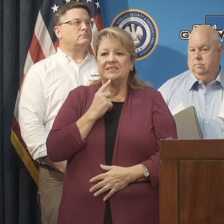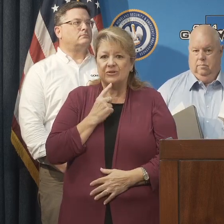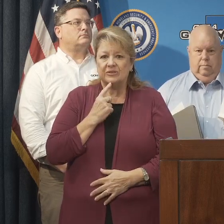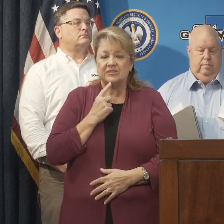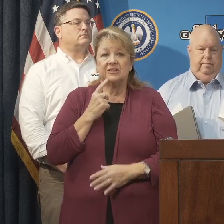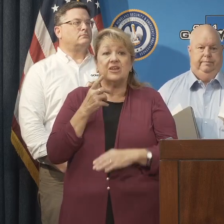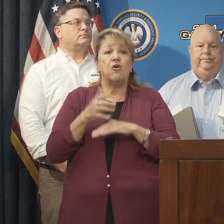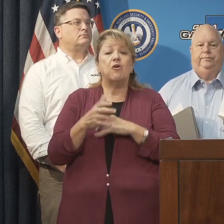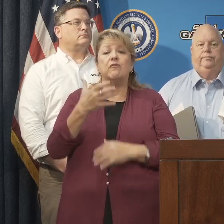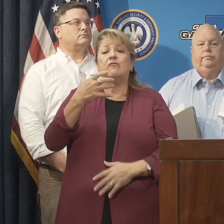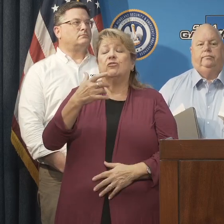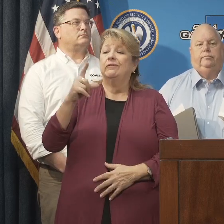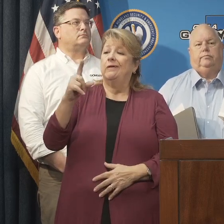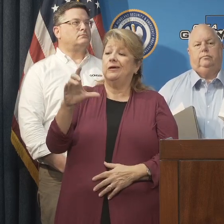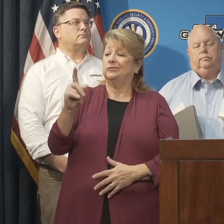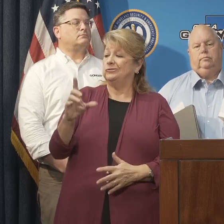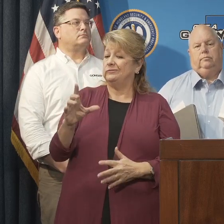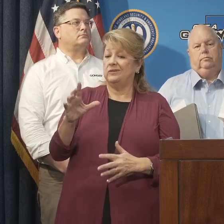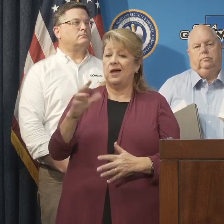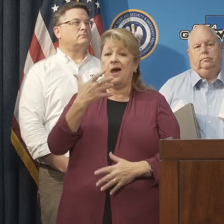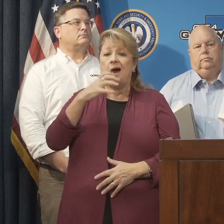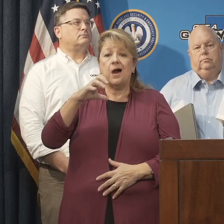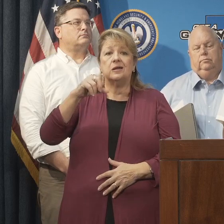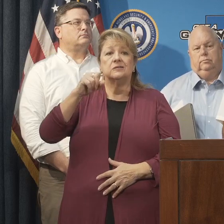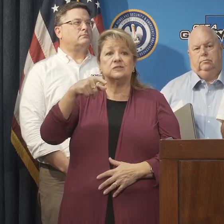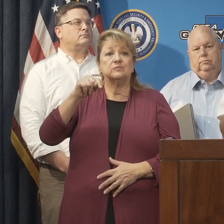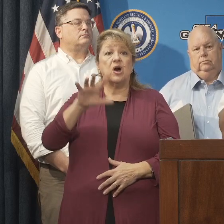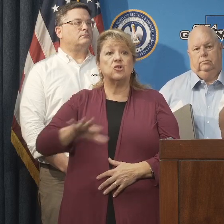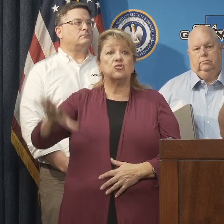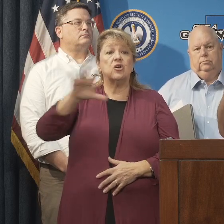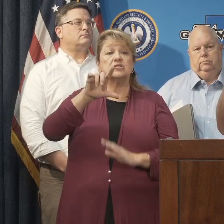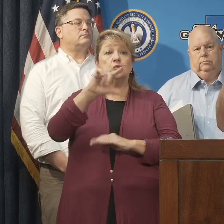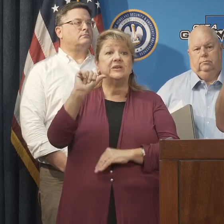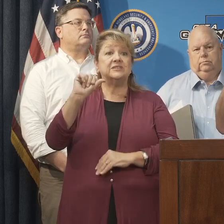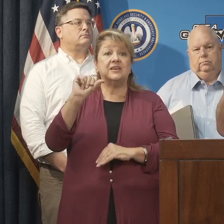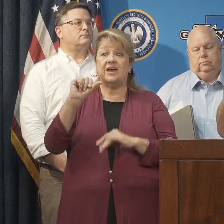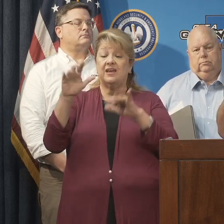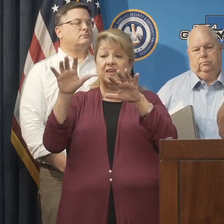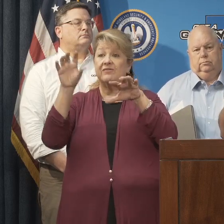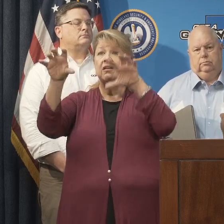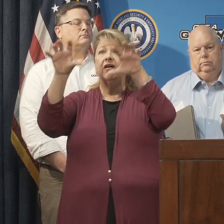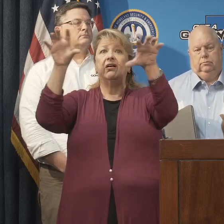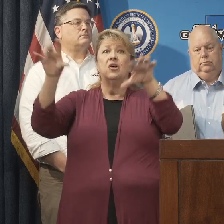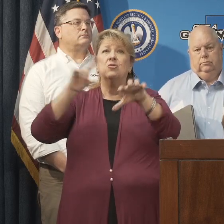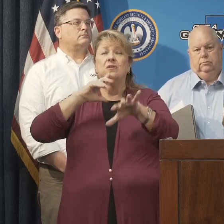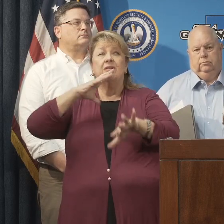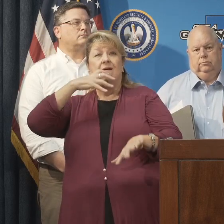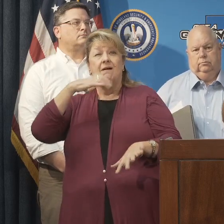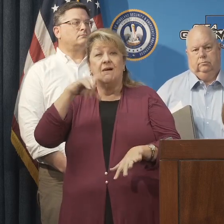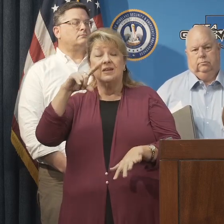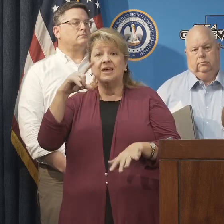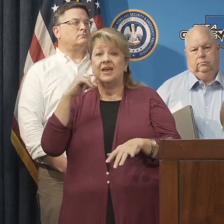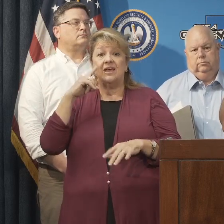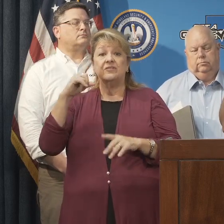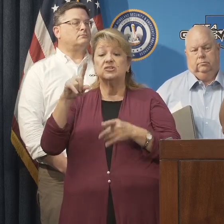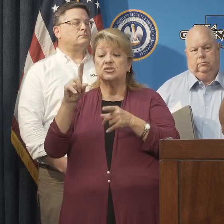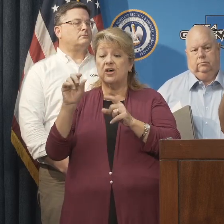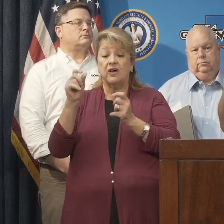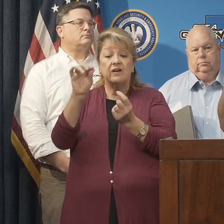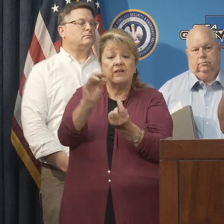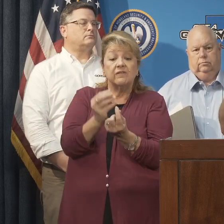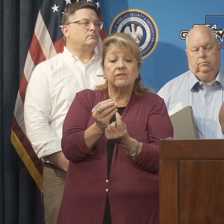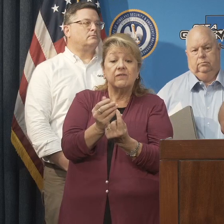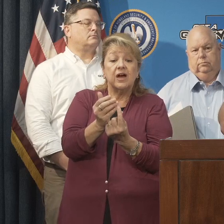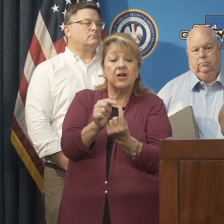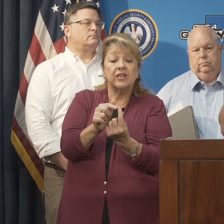hot spots across Louisiana today. And all it takes is a gust of wind for that fire to flare back up. And then if the